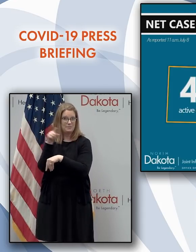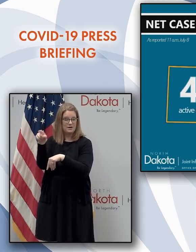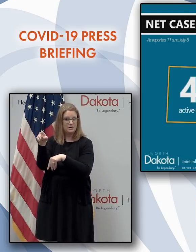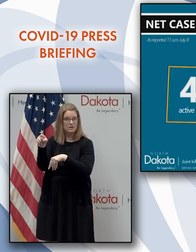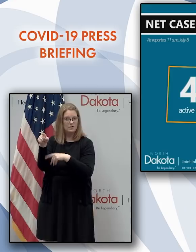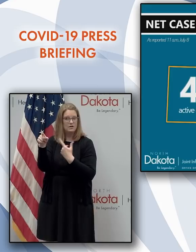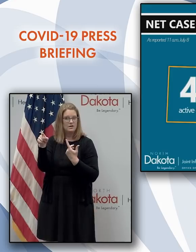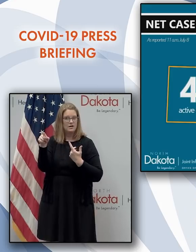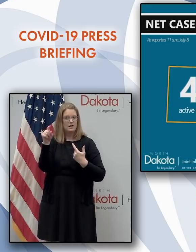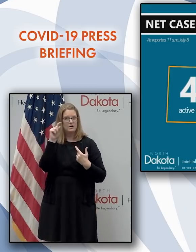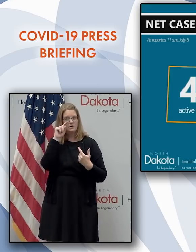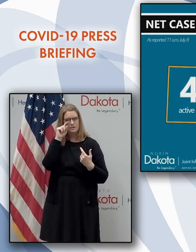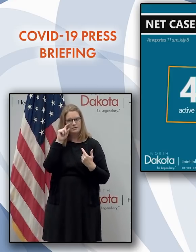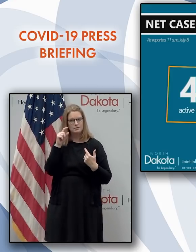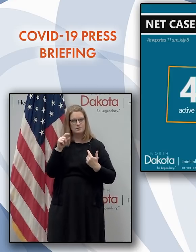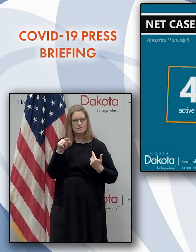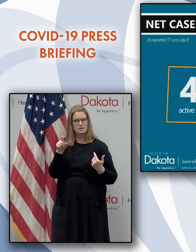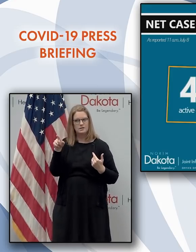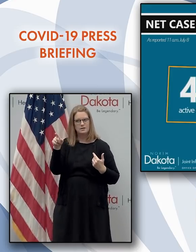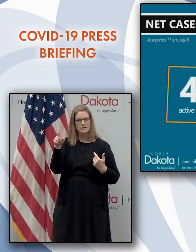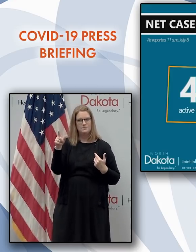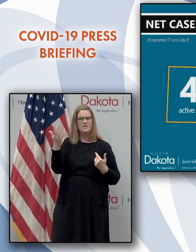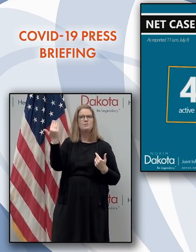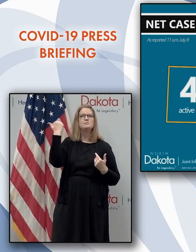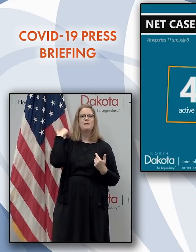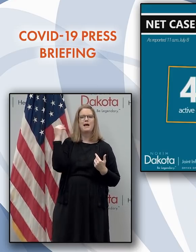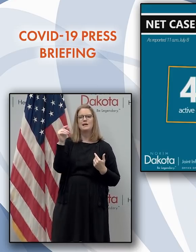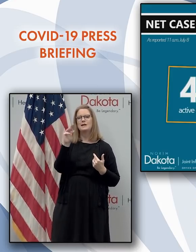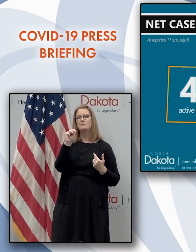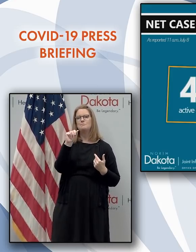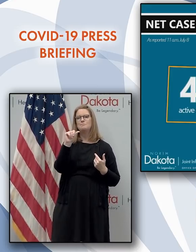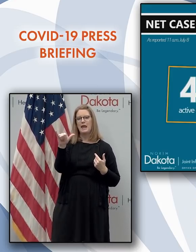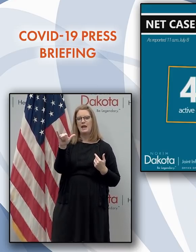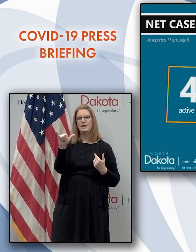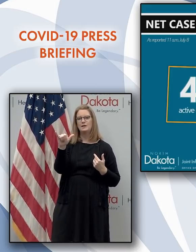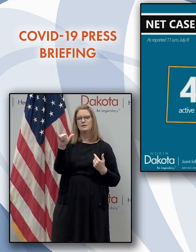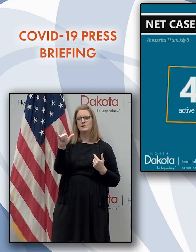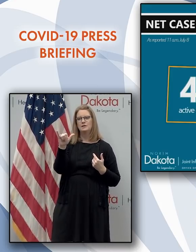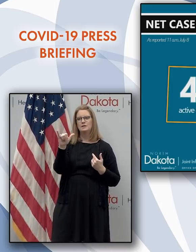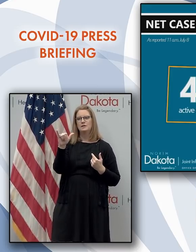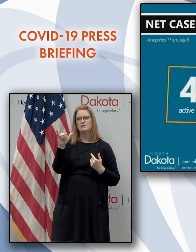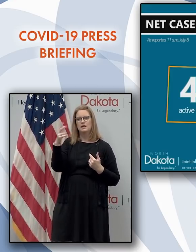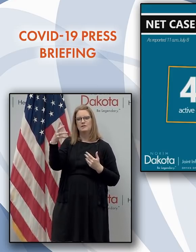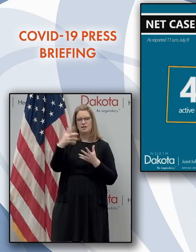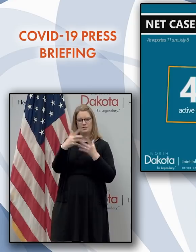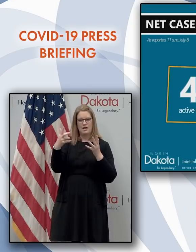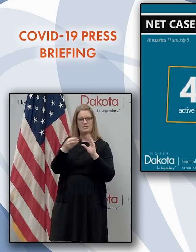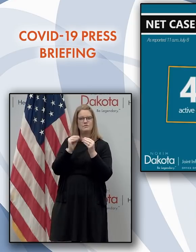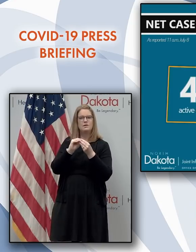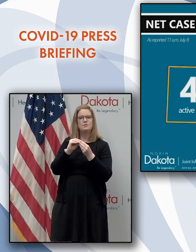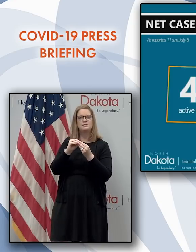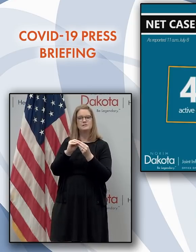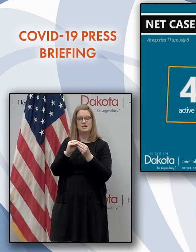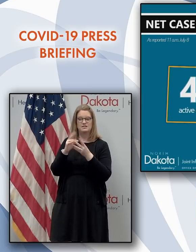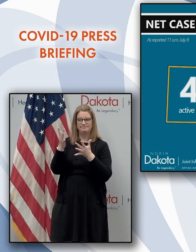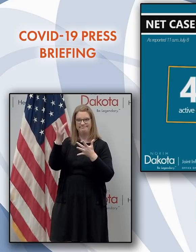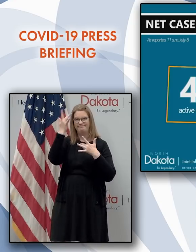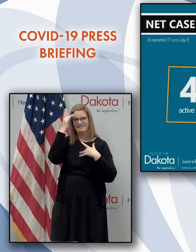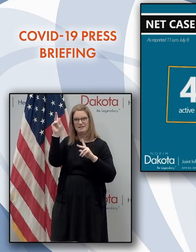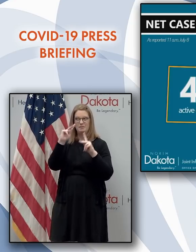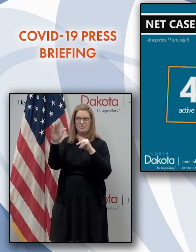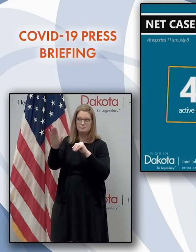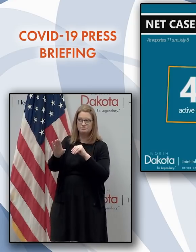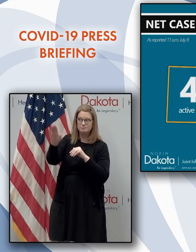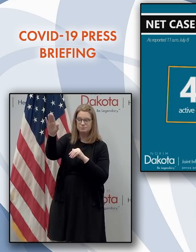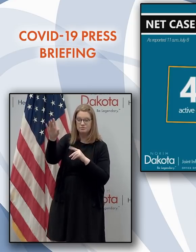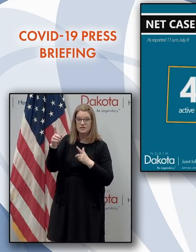hit that peak number back in May in terms of peak number of active cases. With our active cases going up, it's